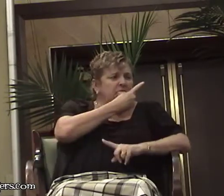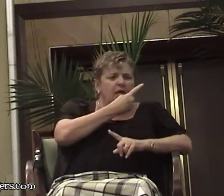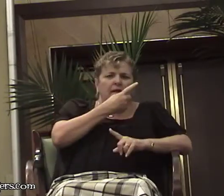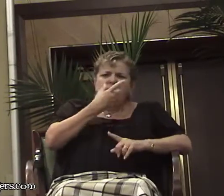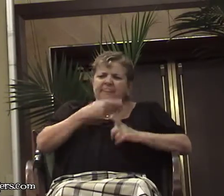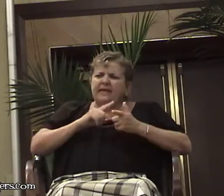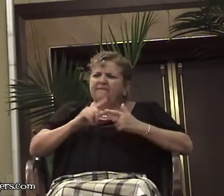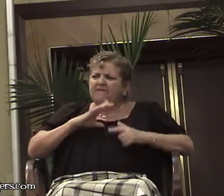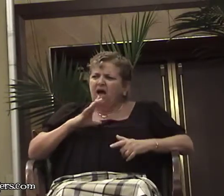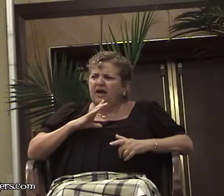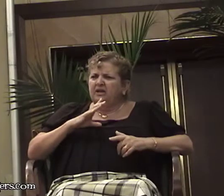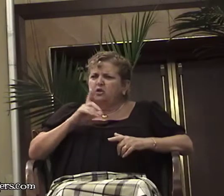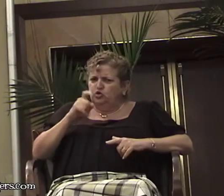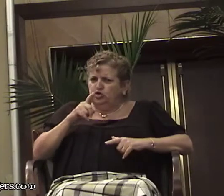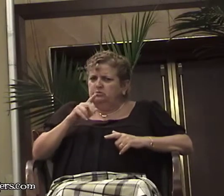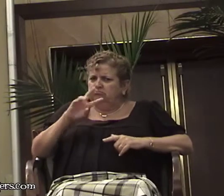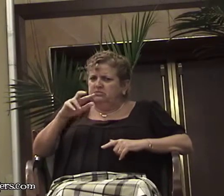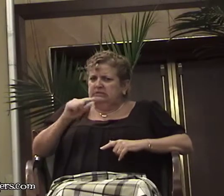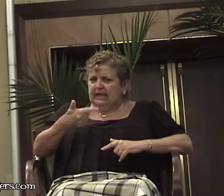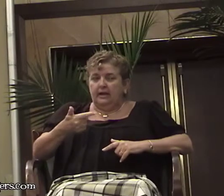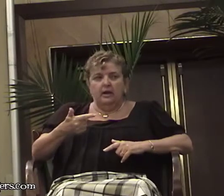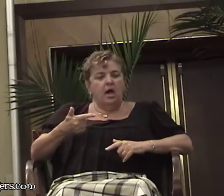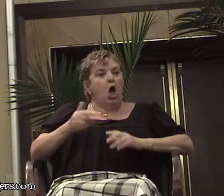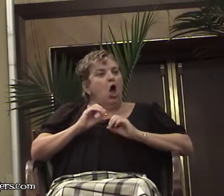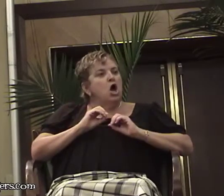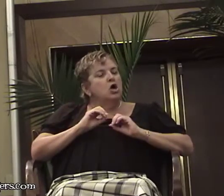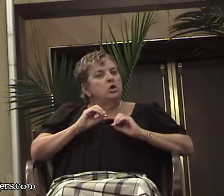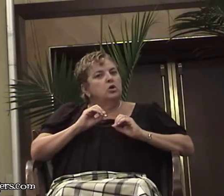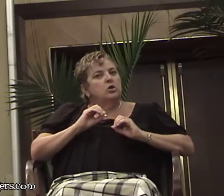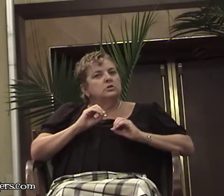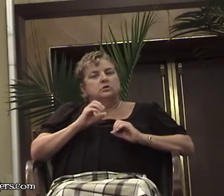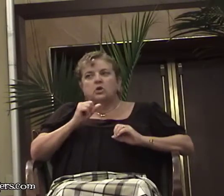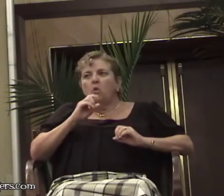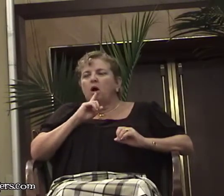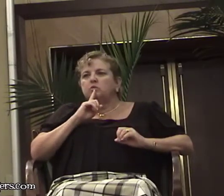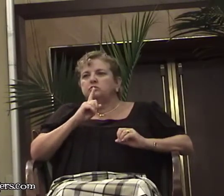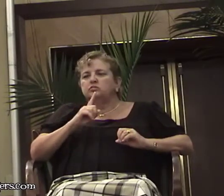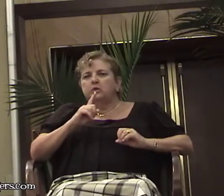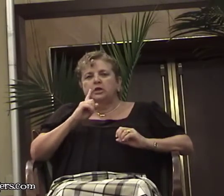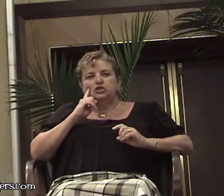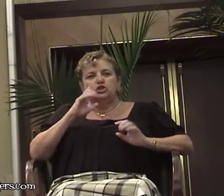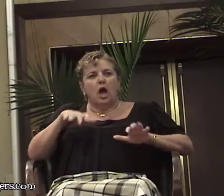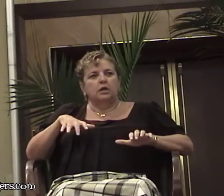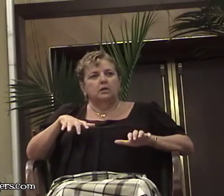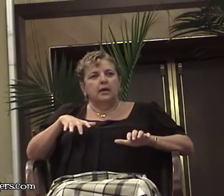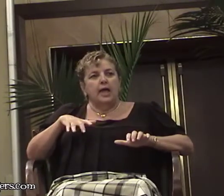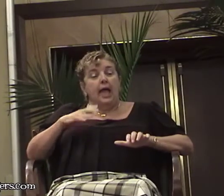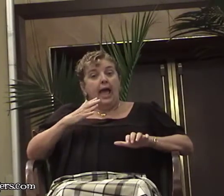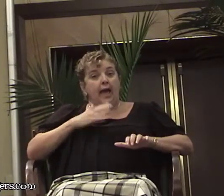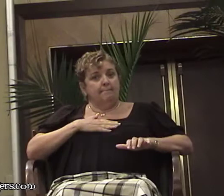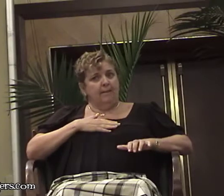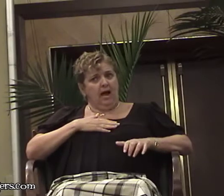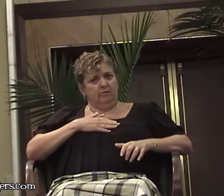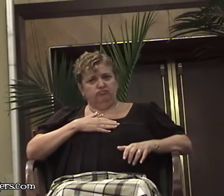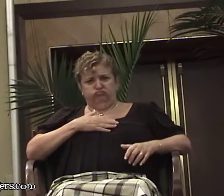is fair game, right? Not even more of a reason I was shocked, because my boy's in the room, Freddie. I mean, we're making eye contact. I'm looking at him